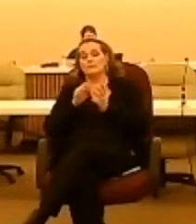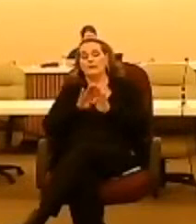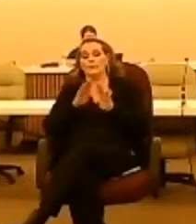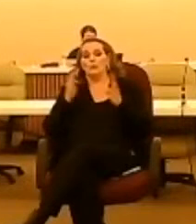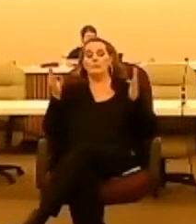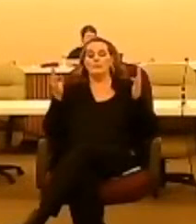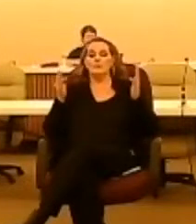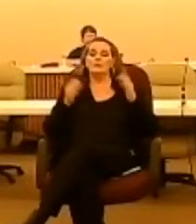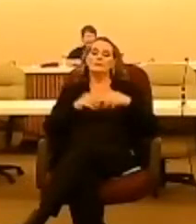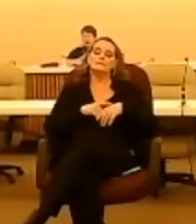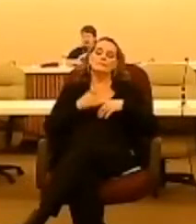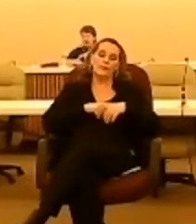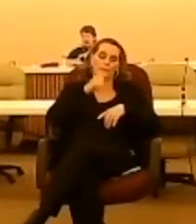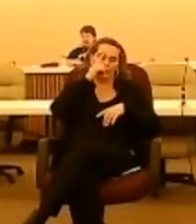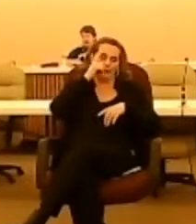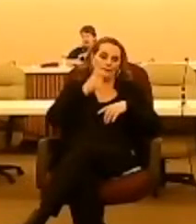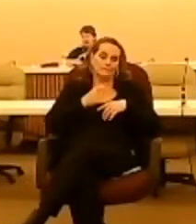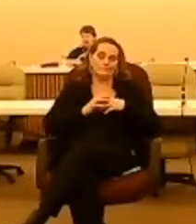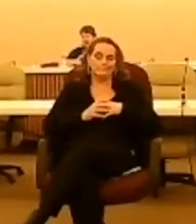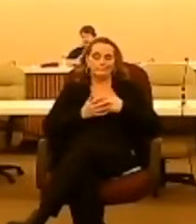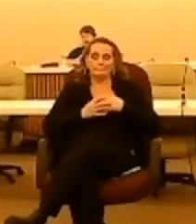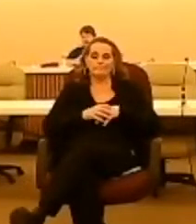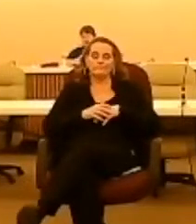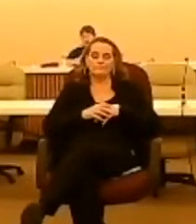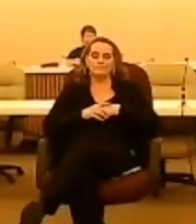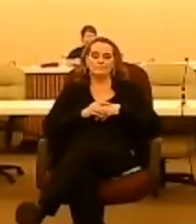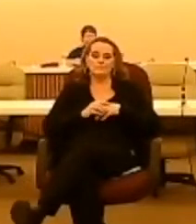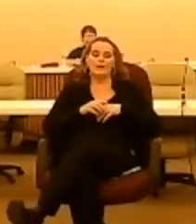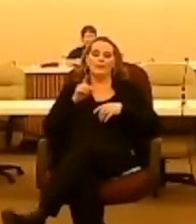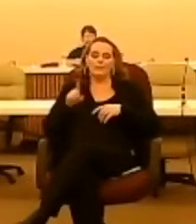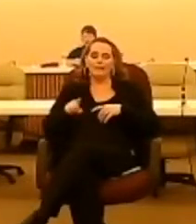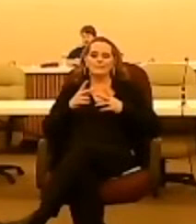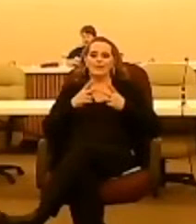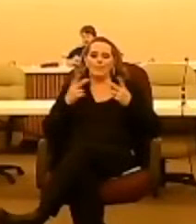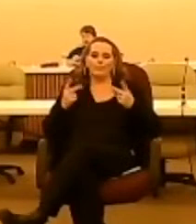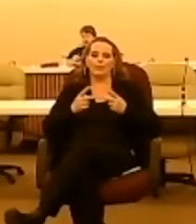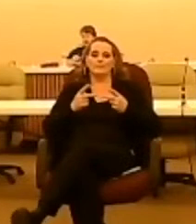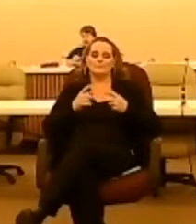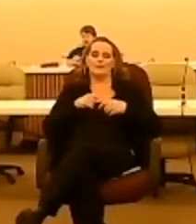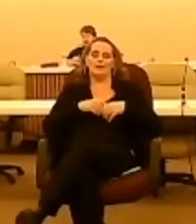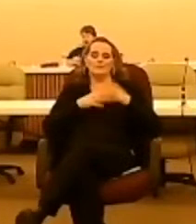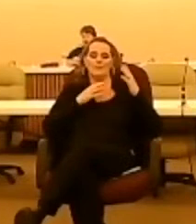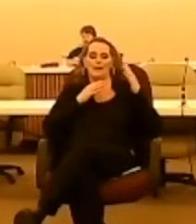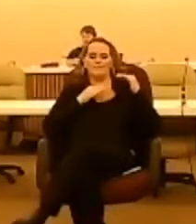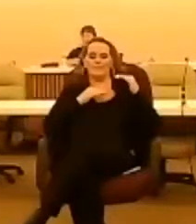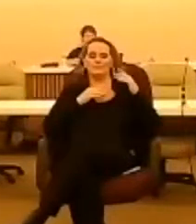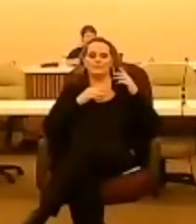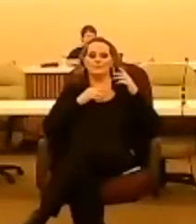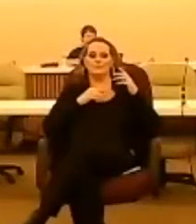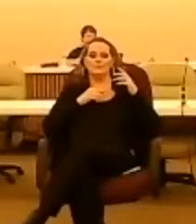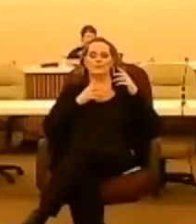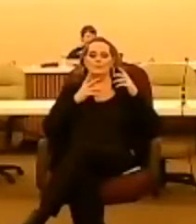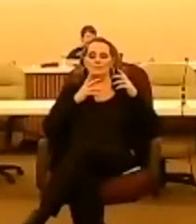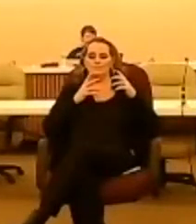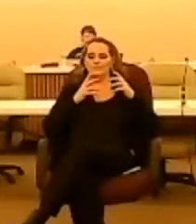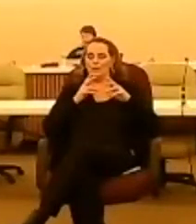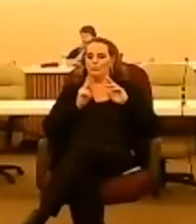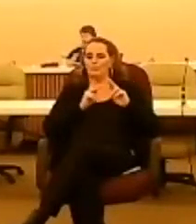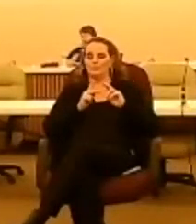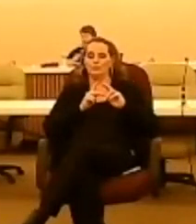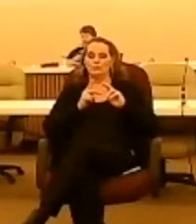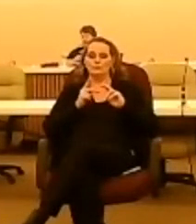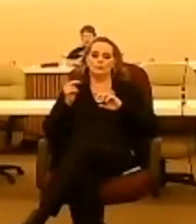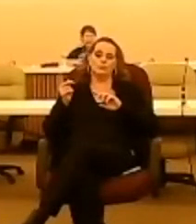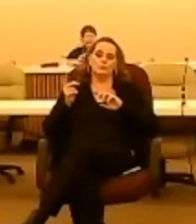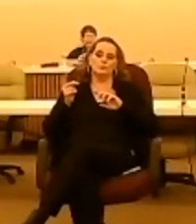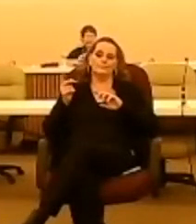figure that that's a facility that is expected to draw people from outside the